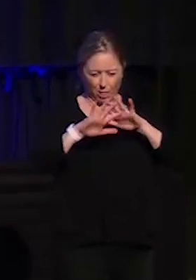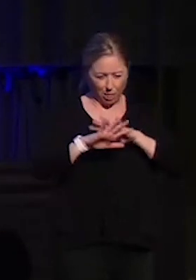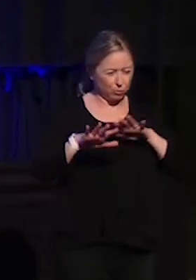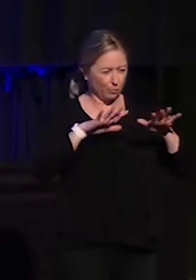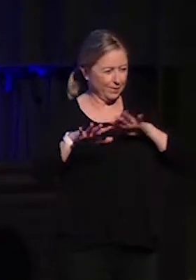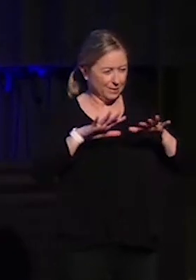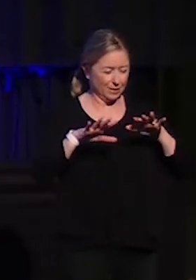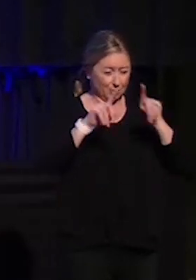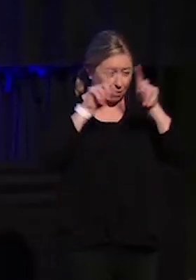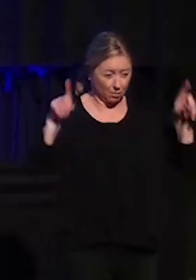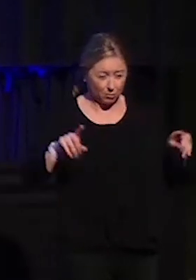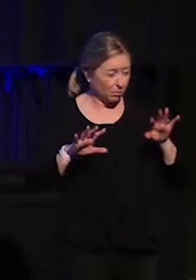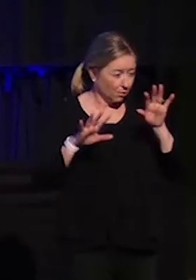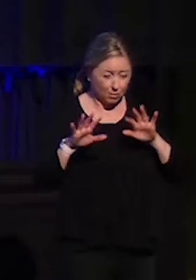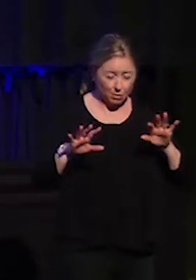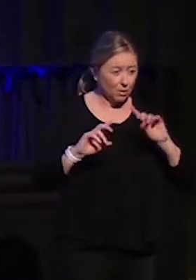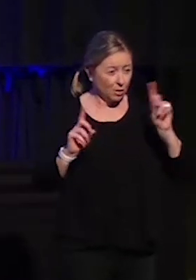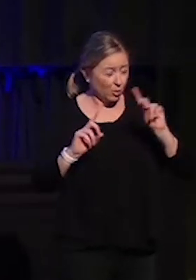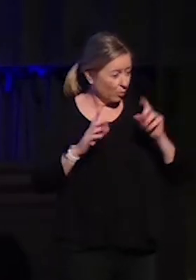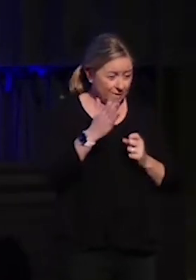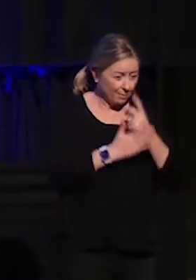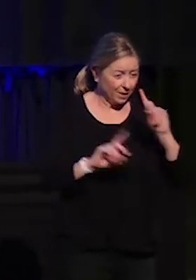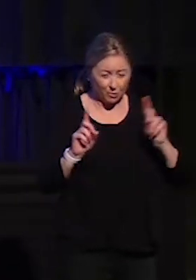makes it hard to know what exactly is